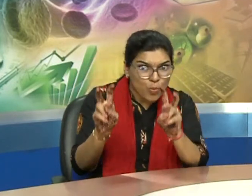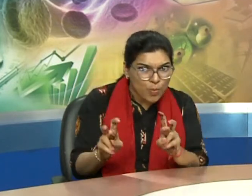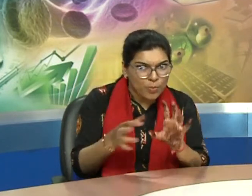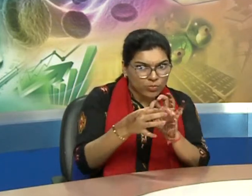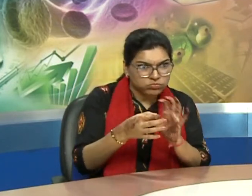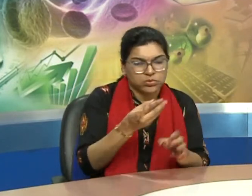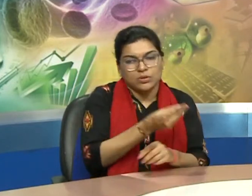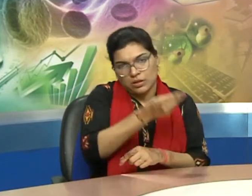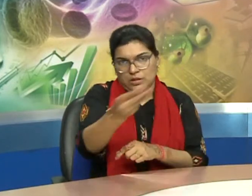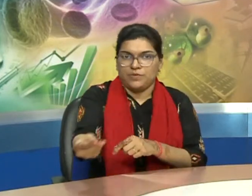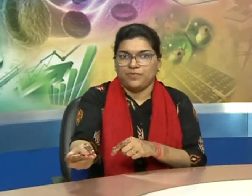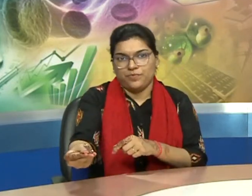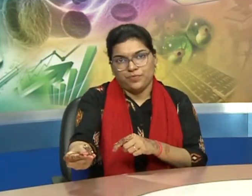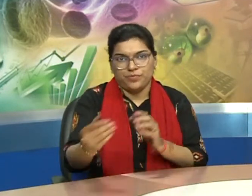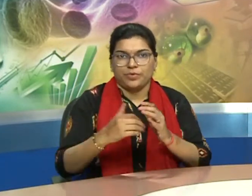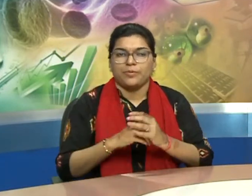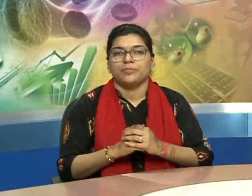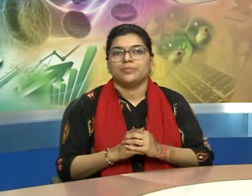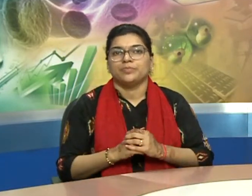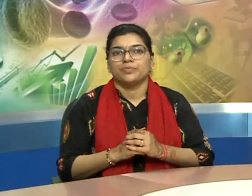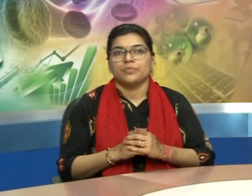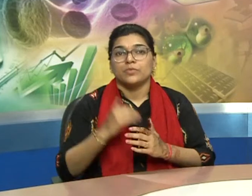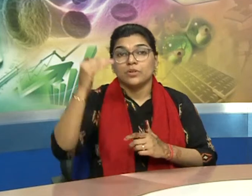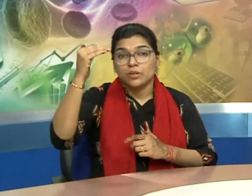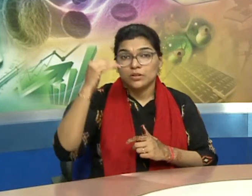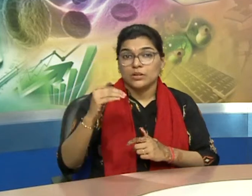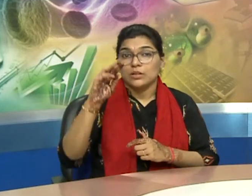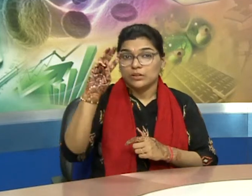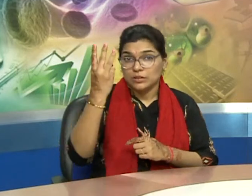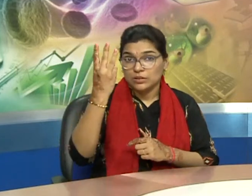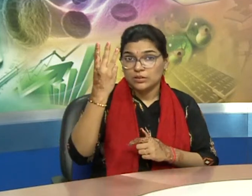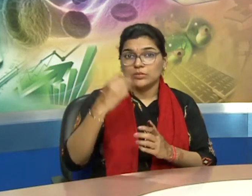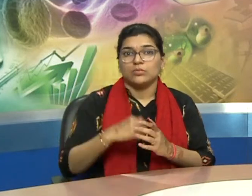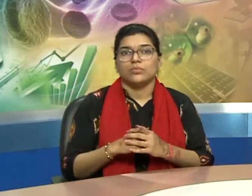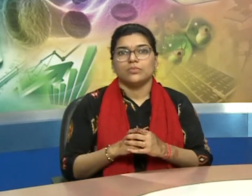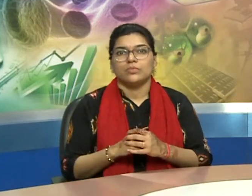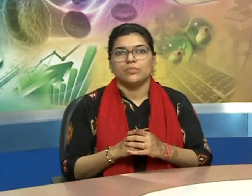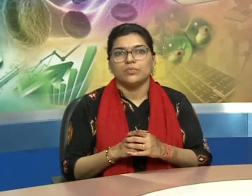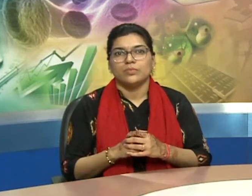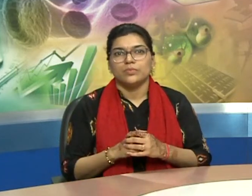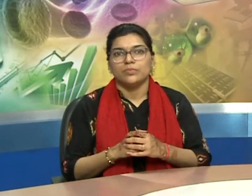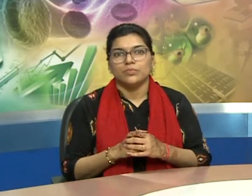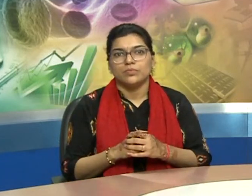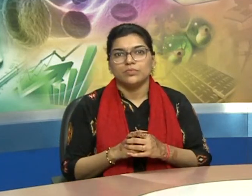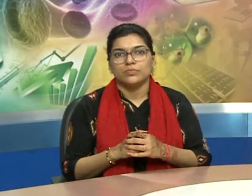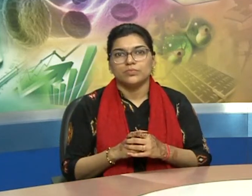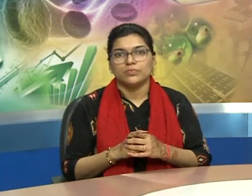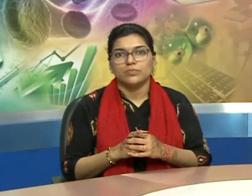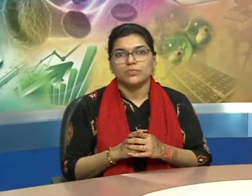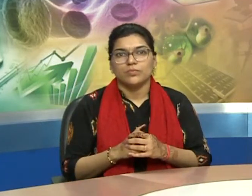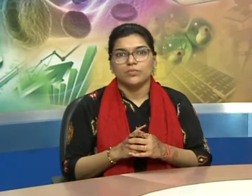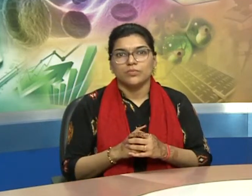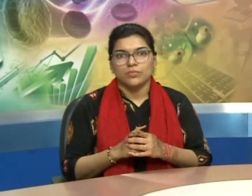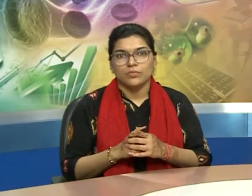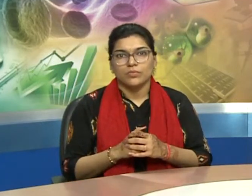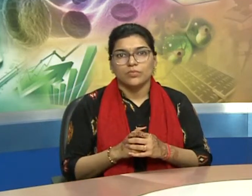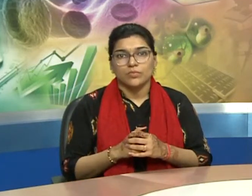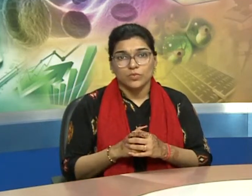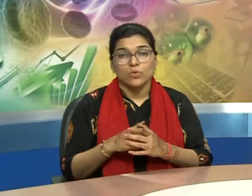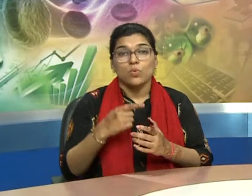is taking the lectures of the learners. And also the second objective is to inculcate in them a